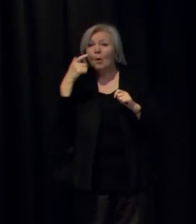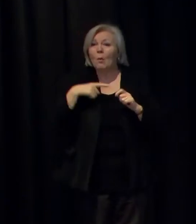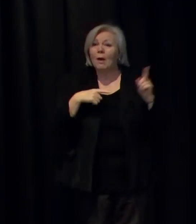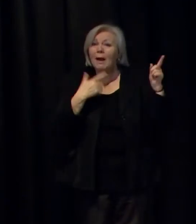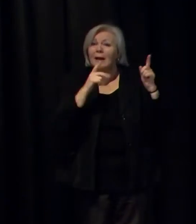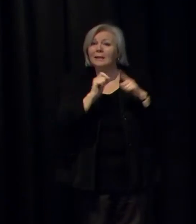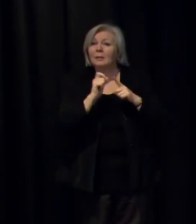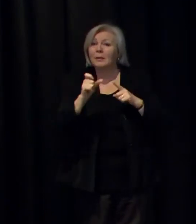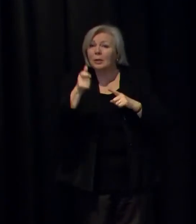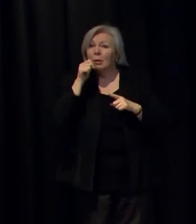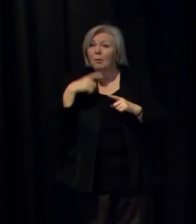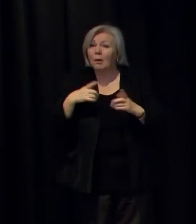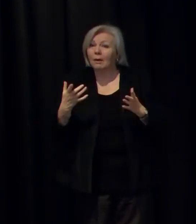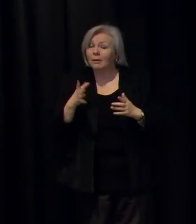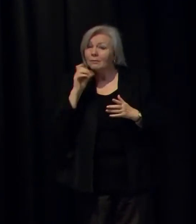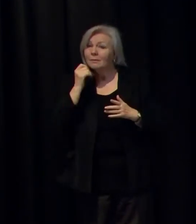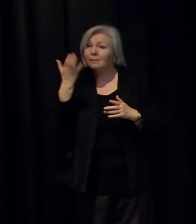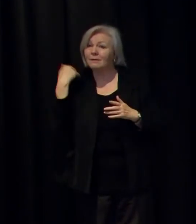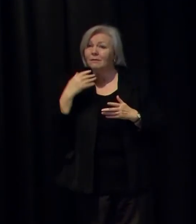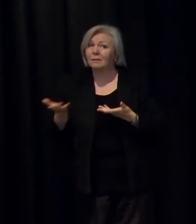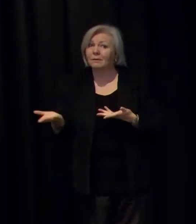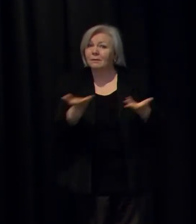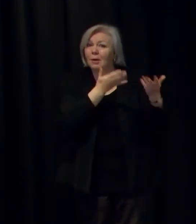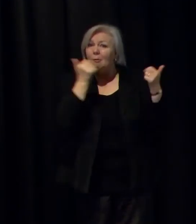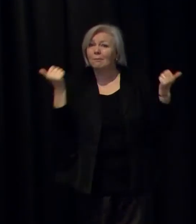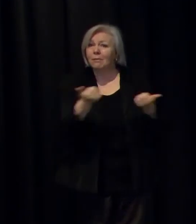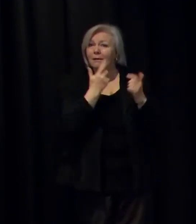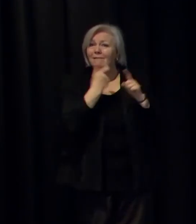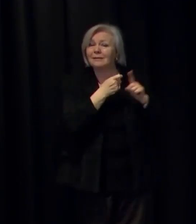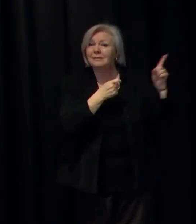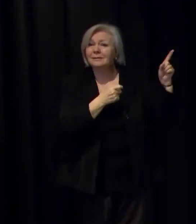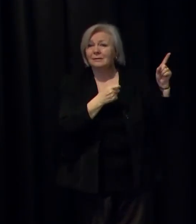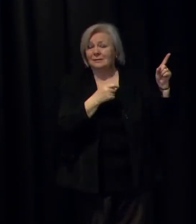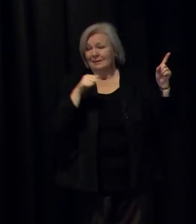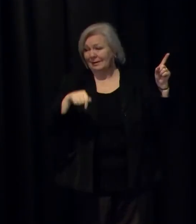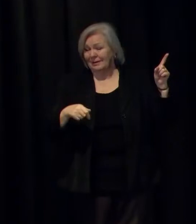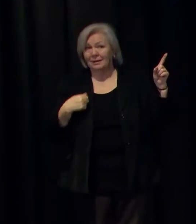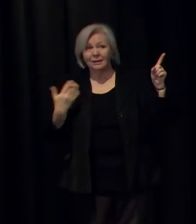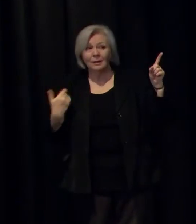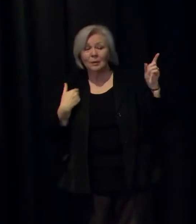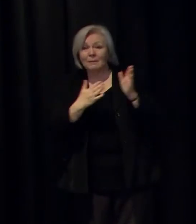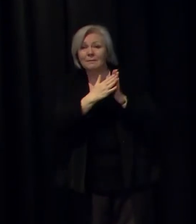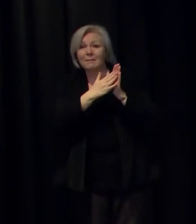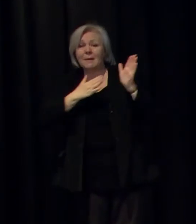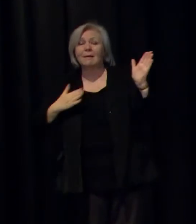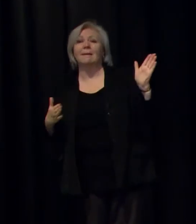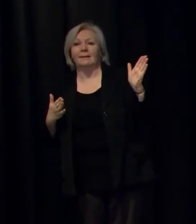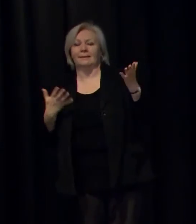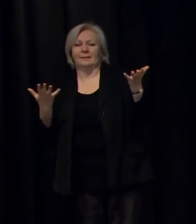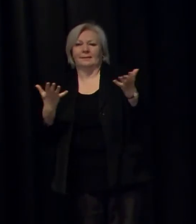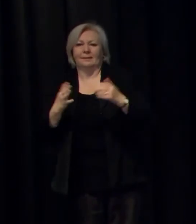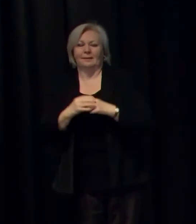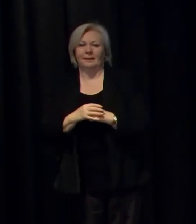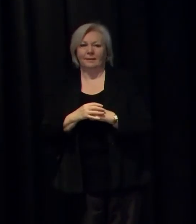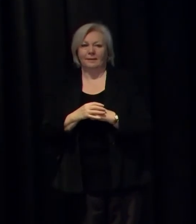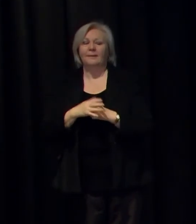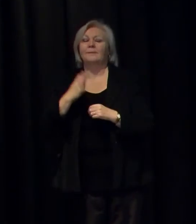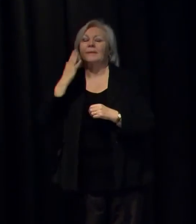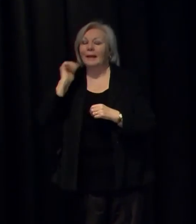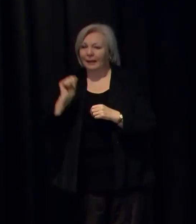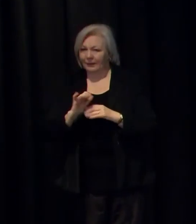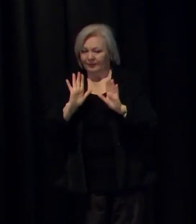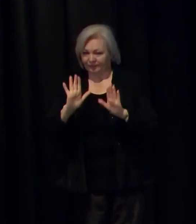80%. And, you know, none of us can change that. But we're going to get there really, really soon. And once we do, we'll be able to